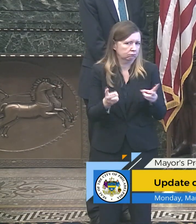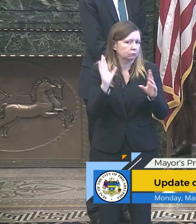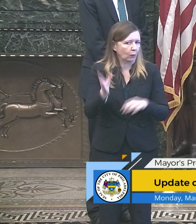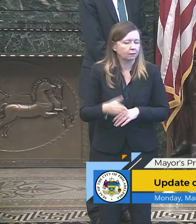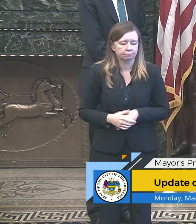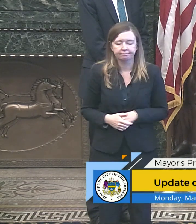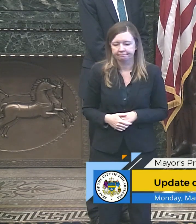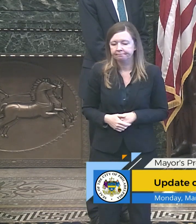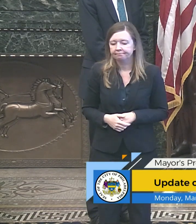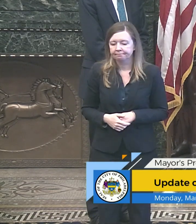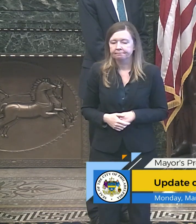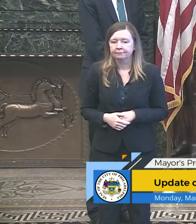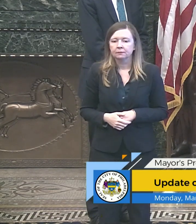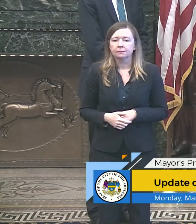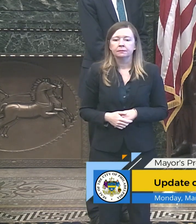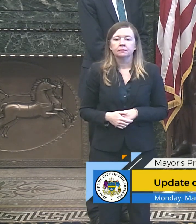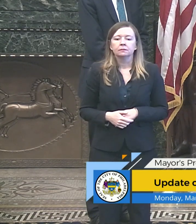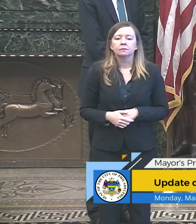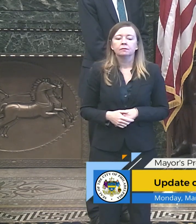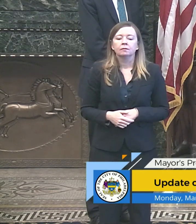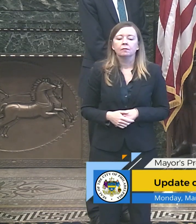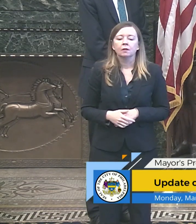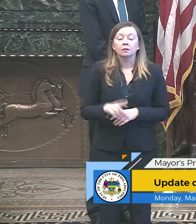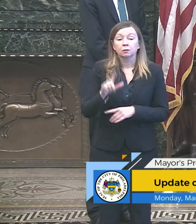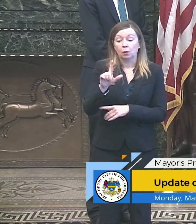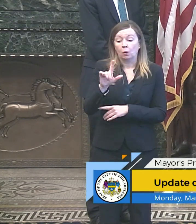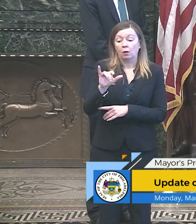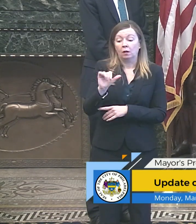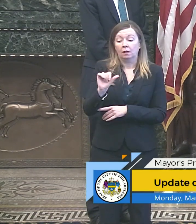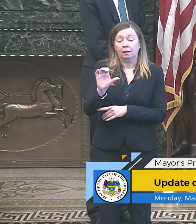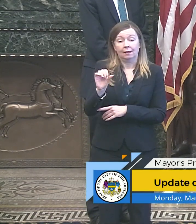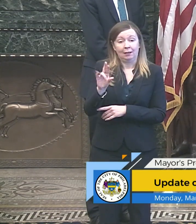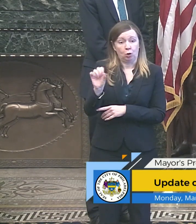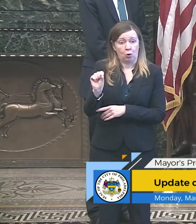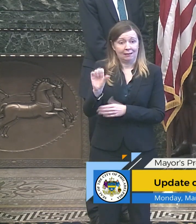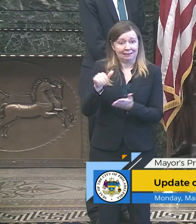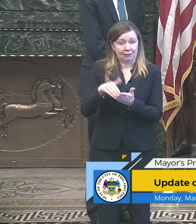much. With the Leacourse Center,